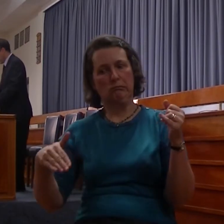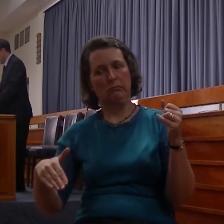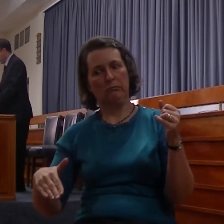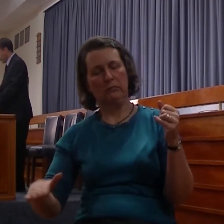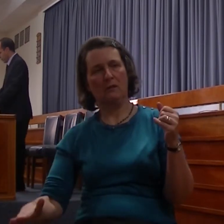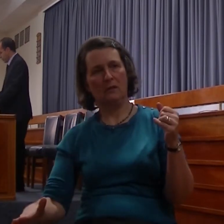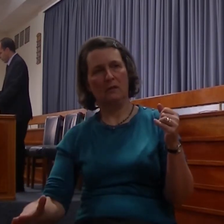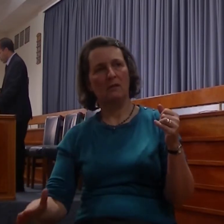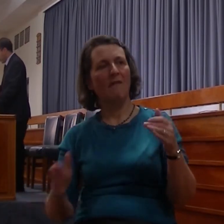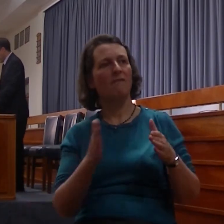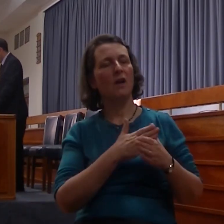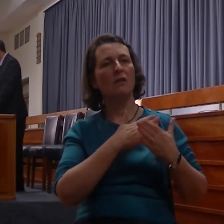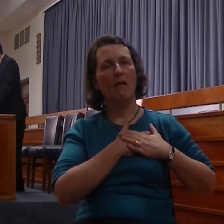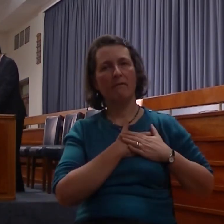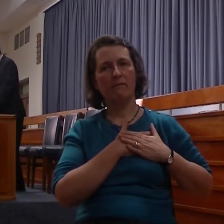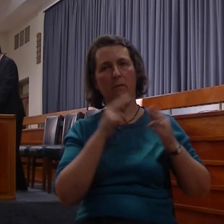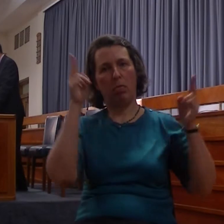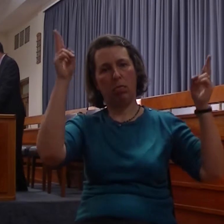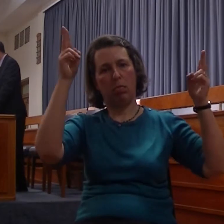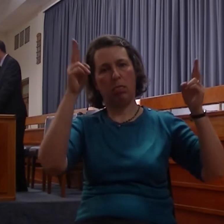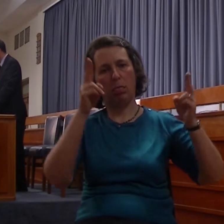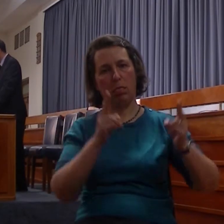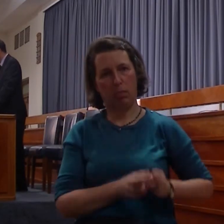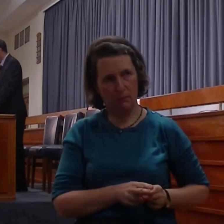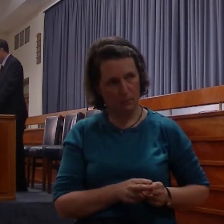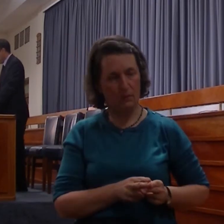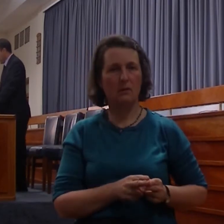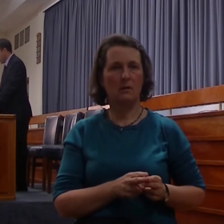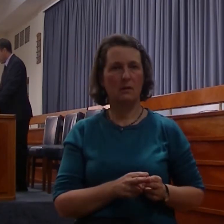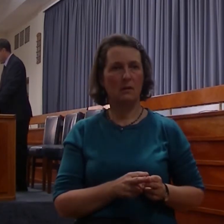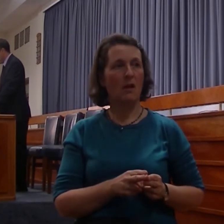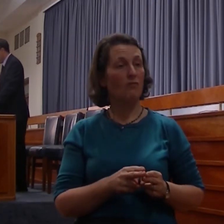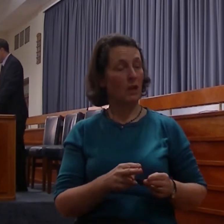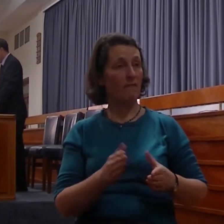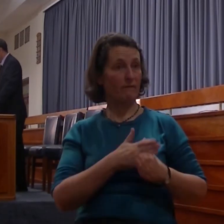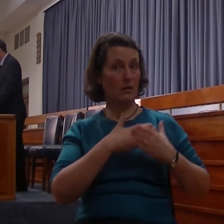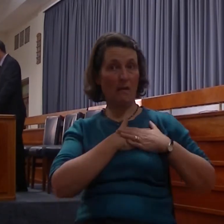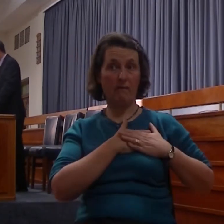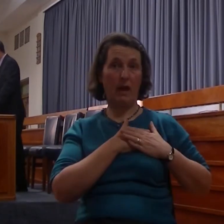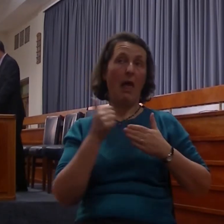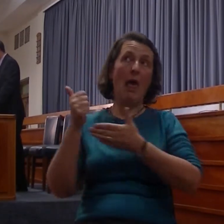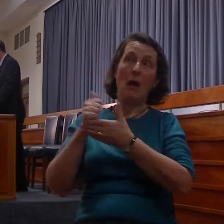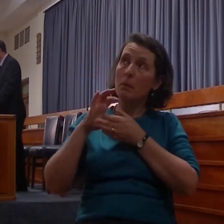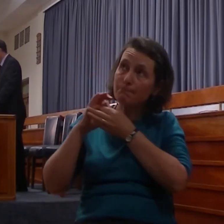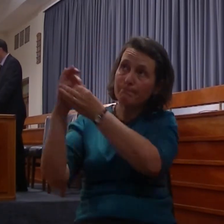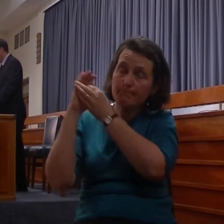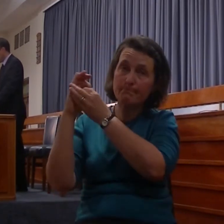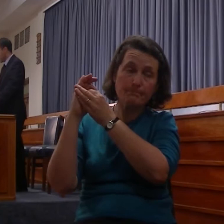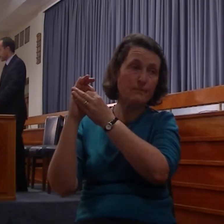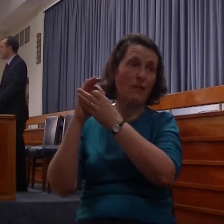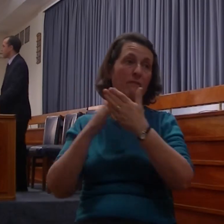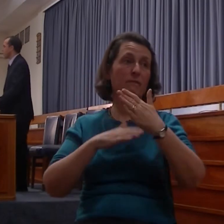another Sunday. So progressively, we are leaving our first love, which should